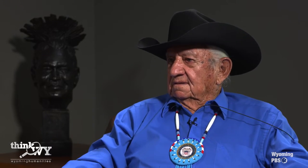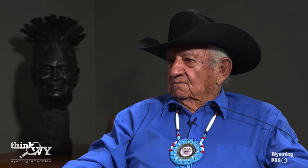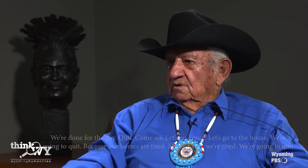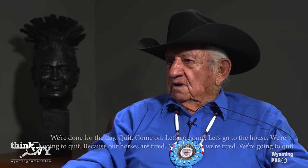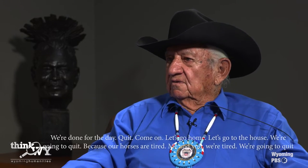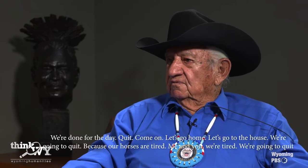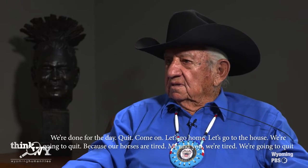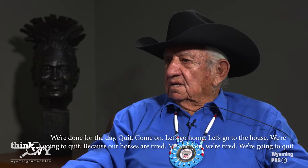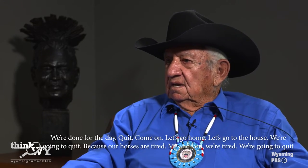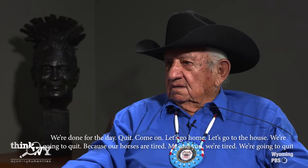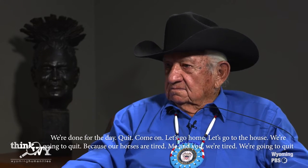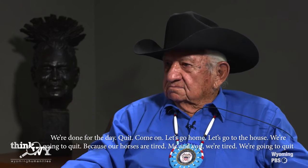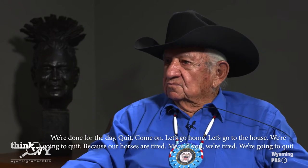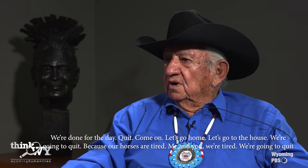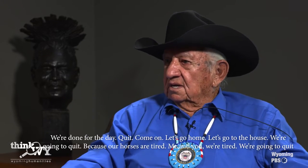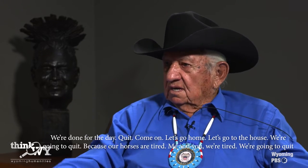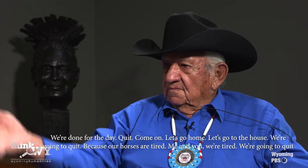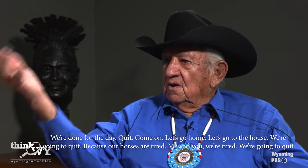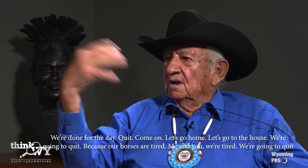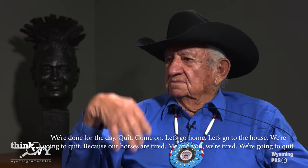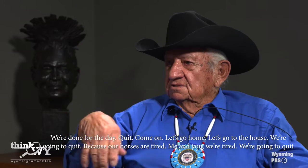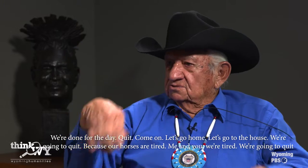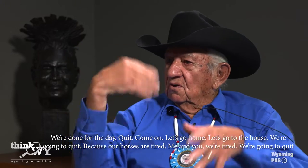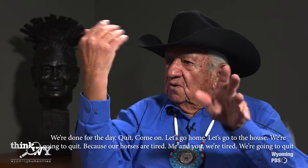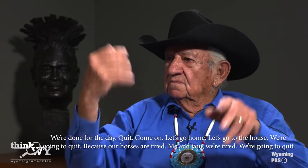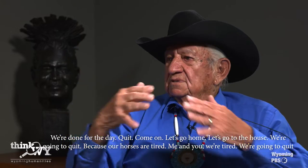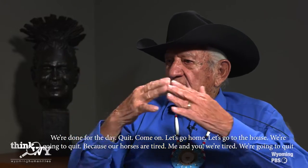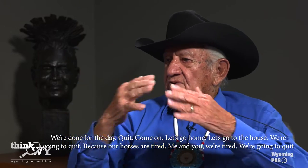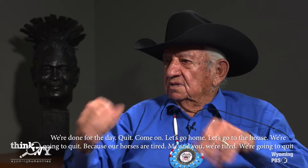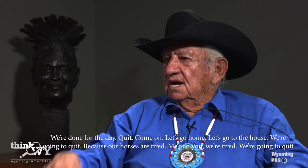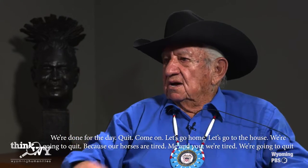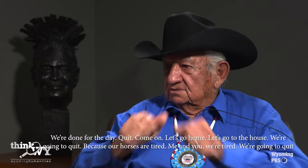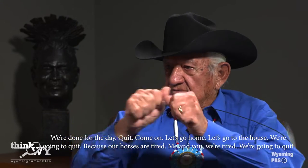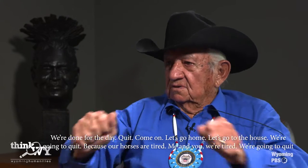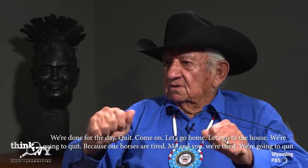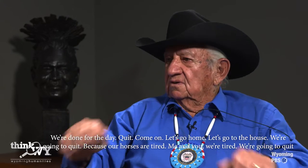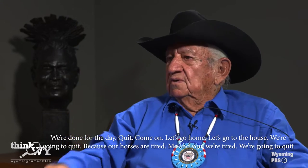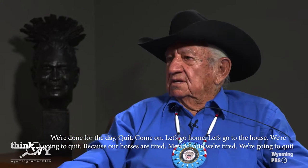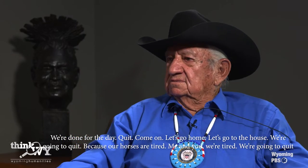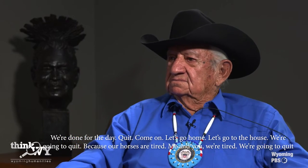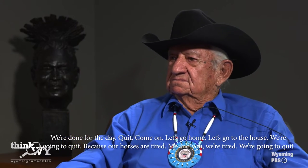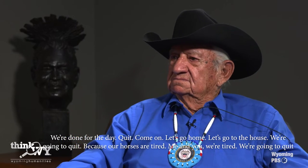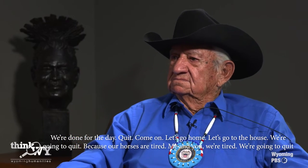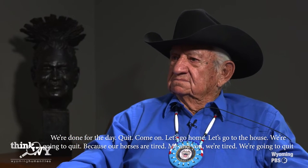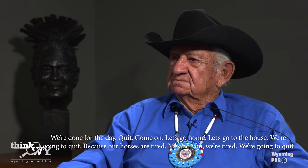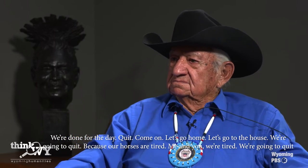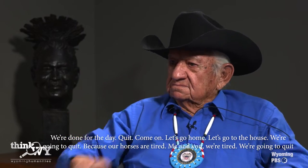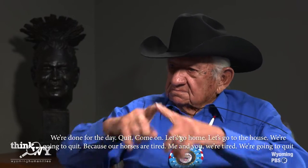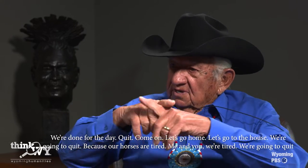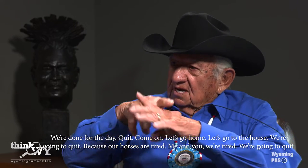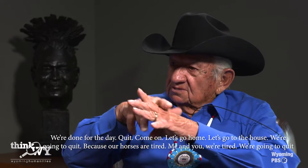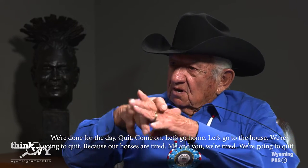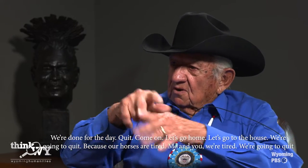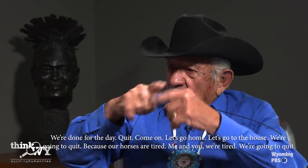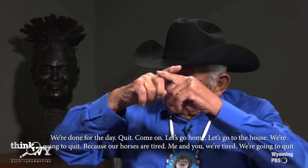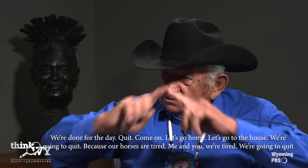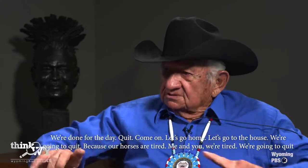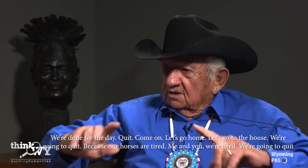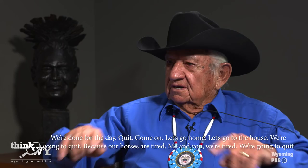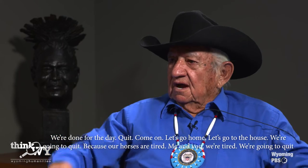We're done for the day. Quit, come on, let's go home, let's go to the house, we're gonna quit. Mm-hmm. Because our horses are